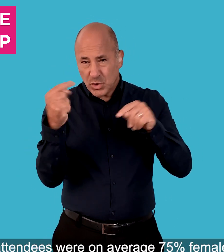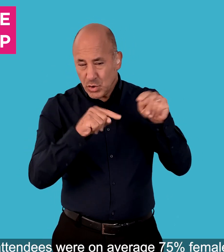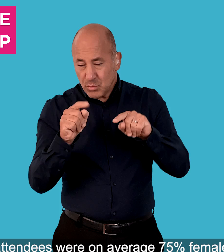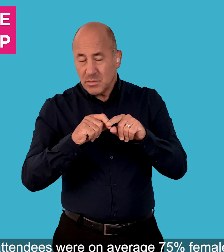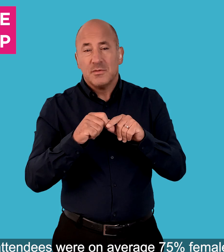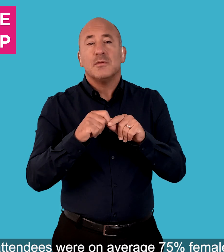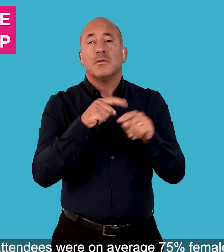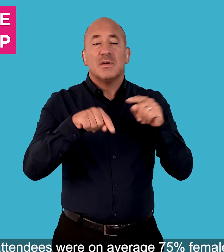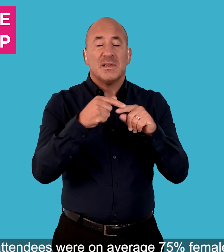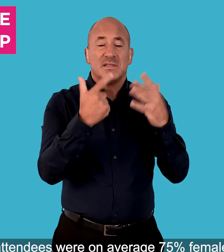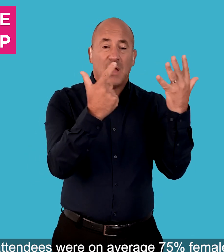average 75% female.